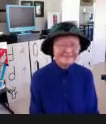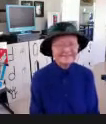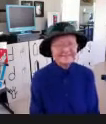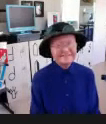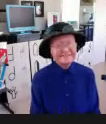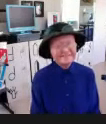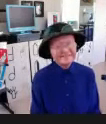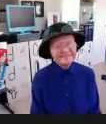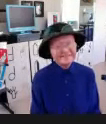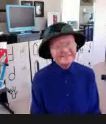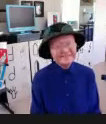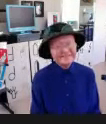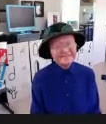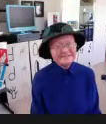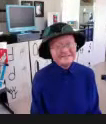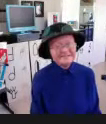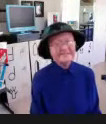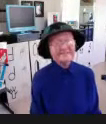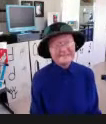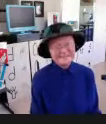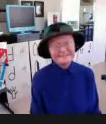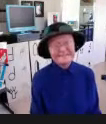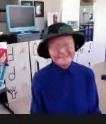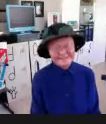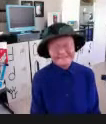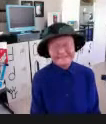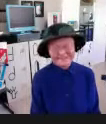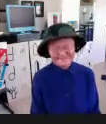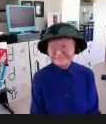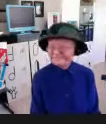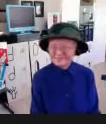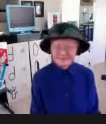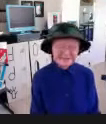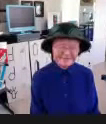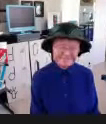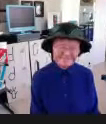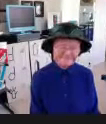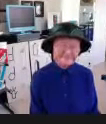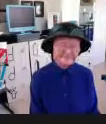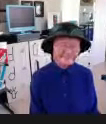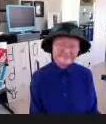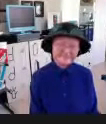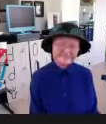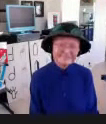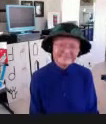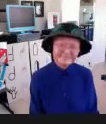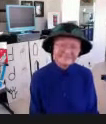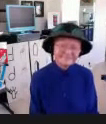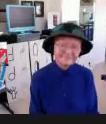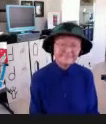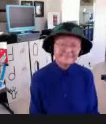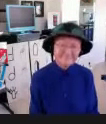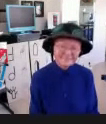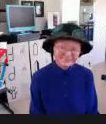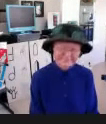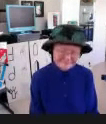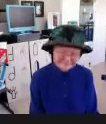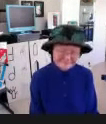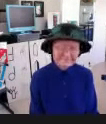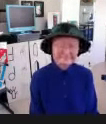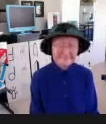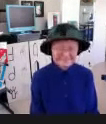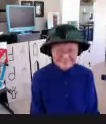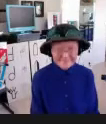And 9, another graphic representation. So the Portuguese is just is a very unusual number system, in my